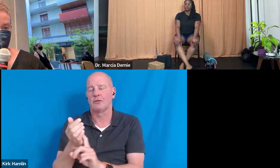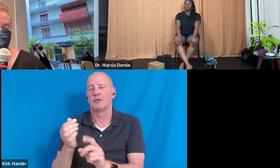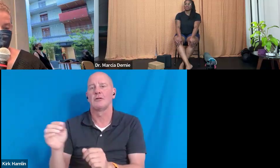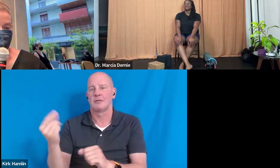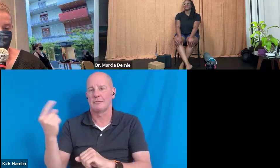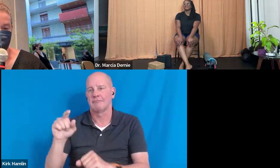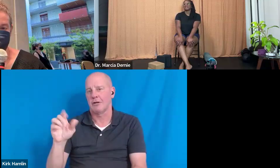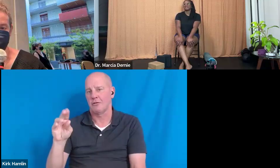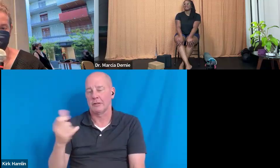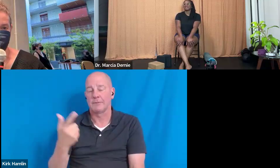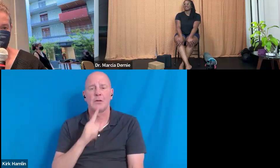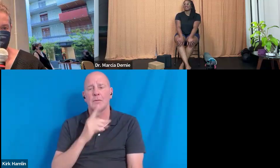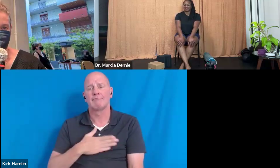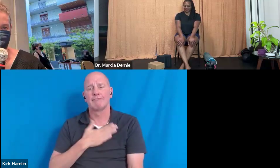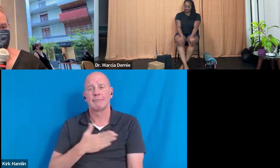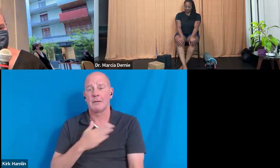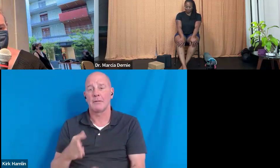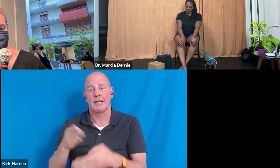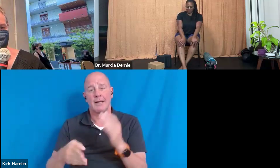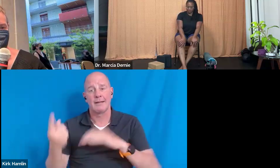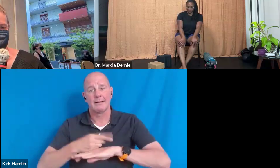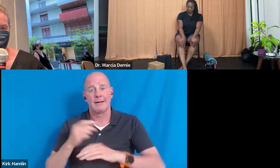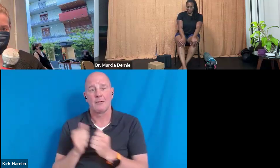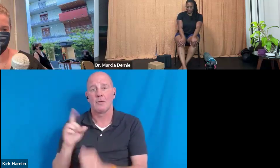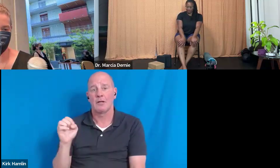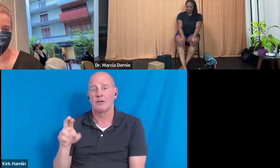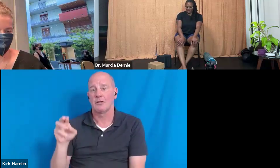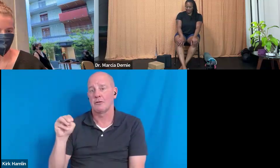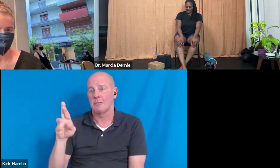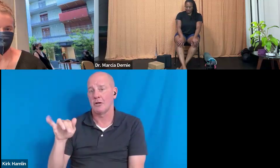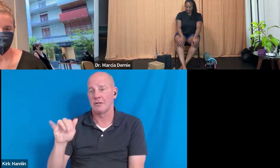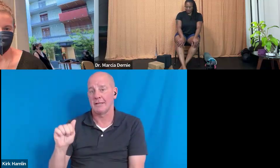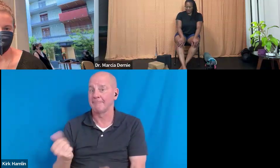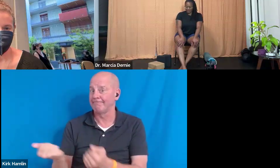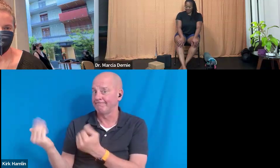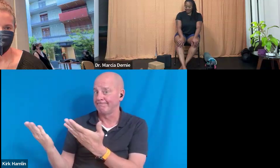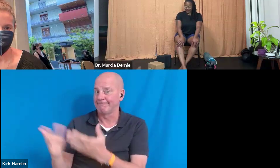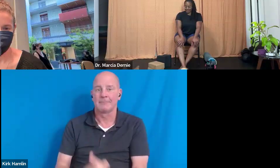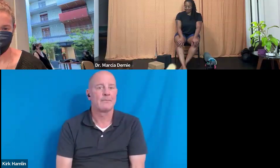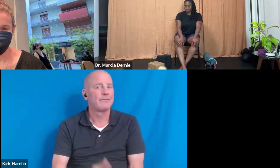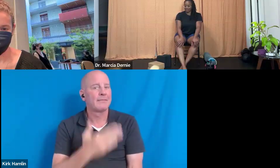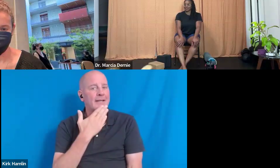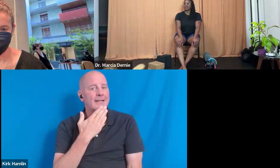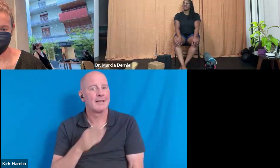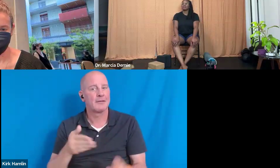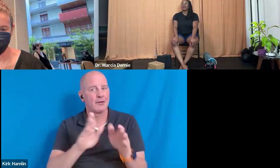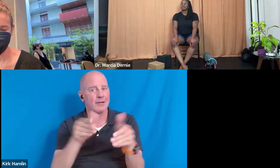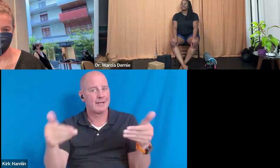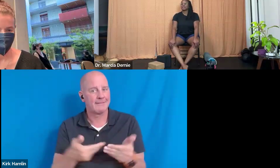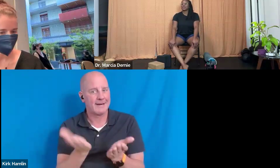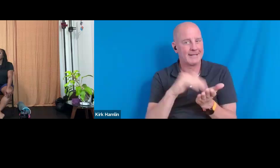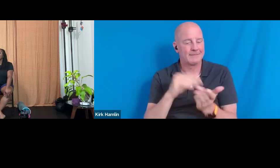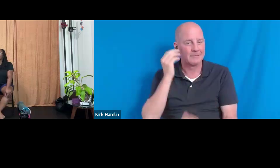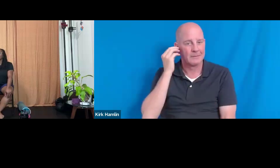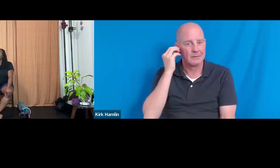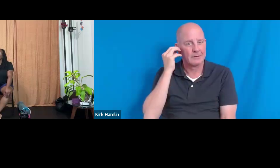day with Dr. Marcia, and I will pass it to you. Thank you so much for being with us again. Awesome. Thank you for having me again. I'm